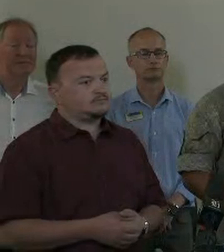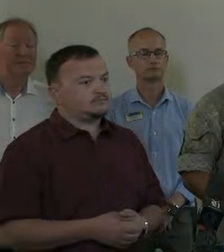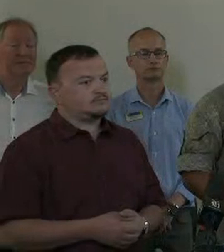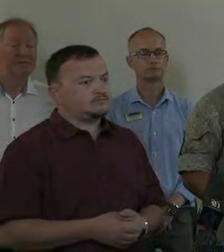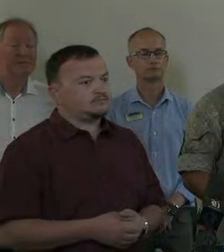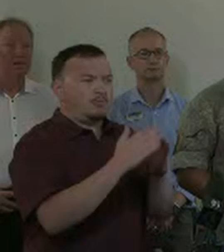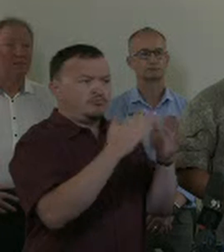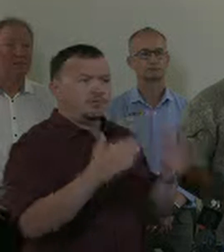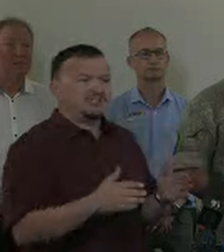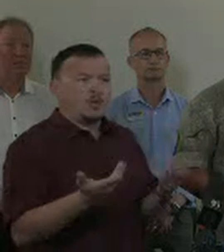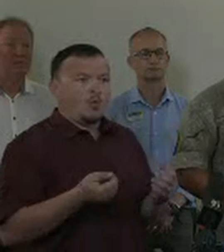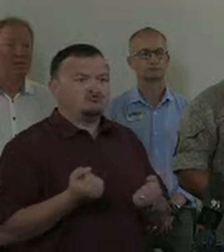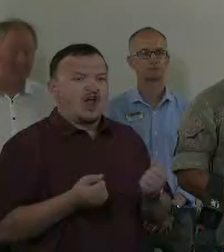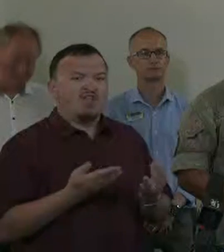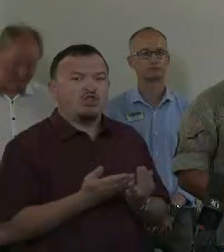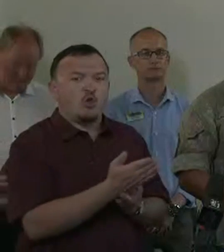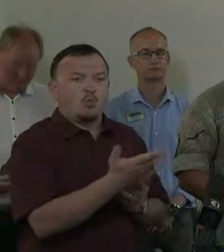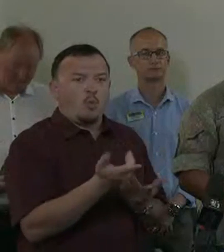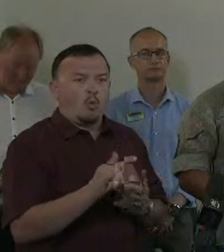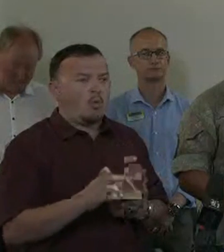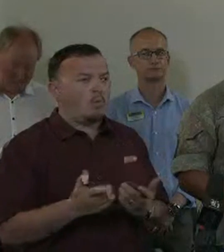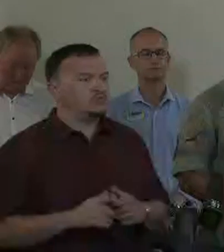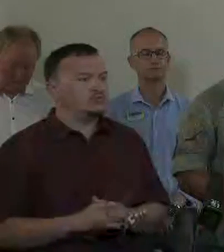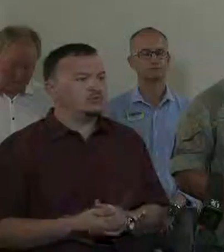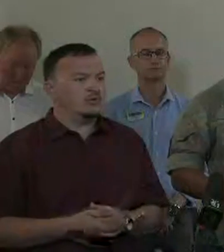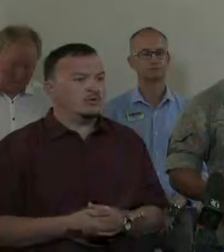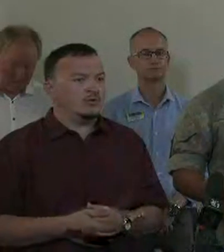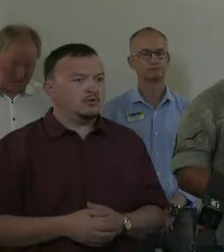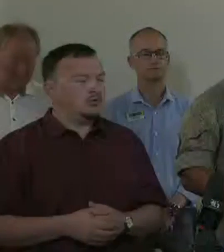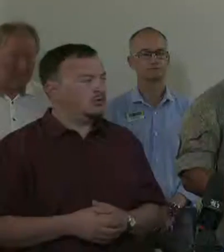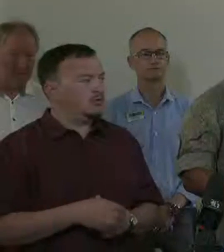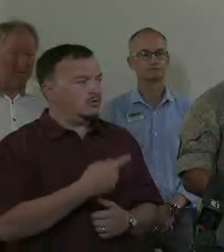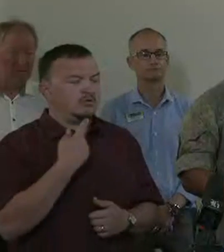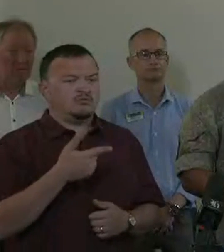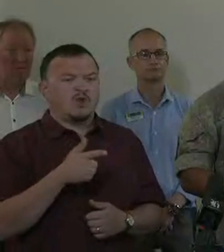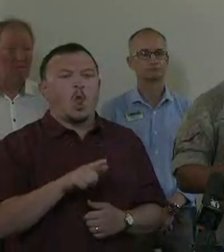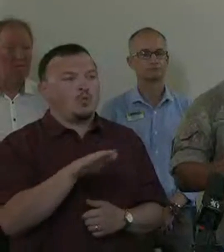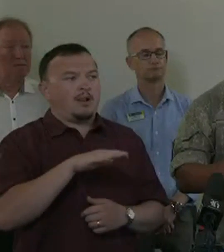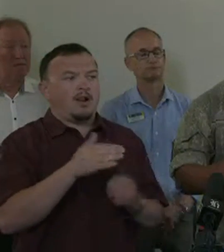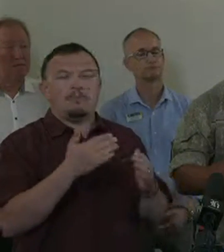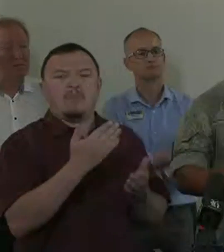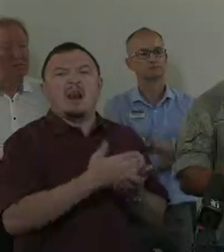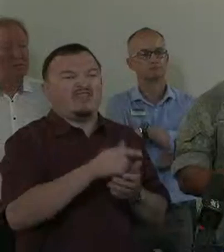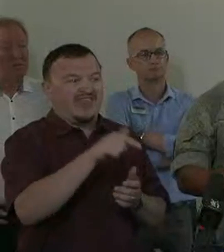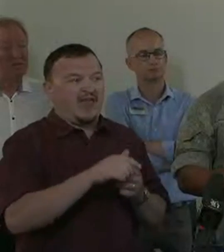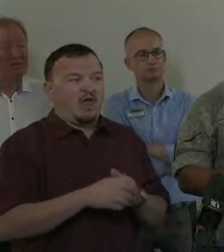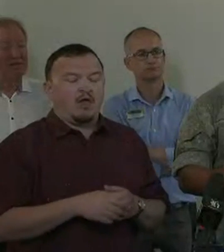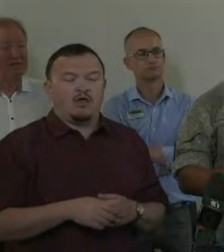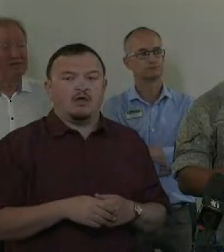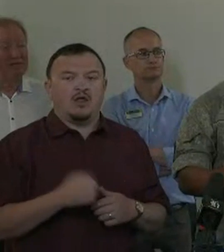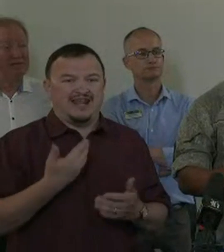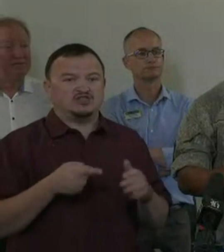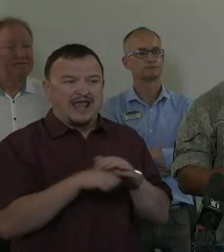potentially only just driving through it? yes, so local residents who need to get out of the area that are living in streets that